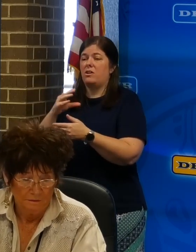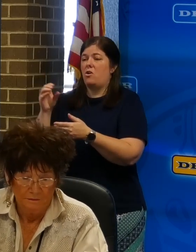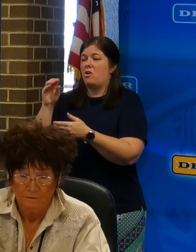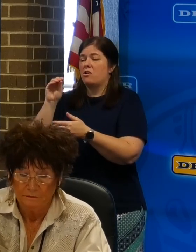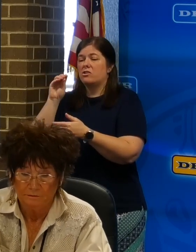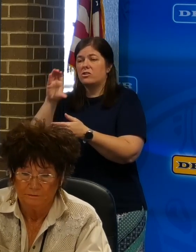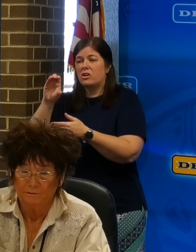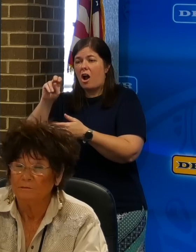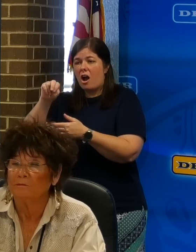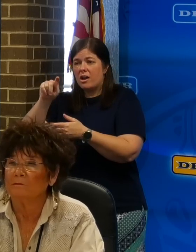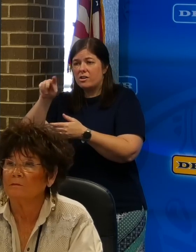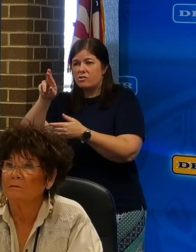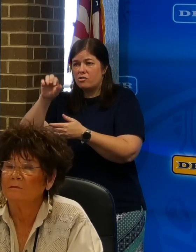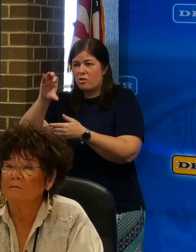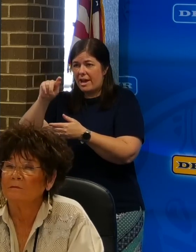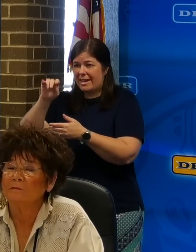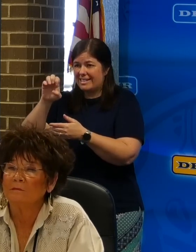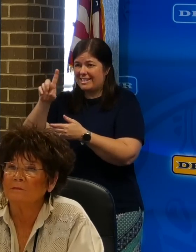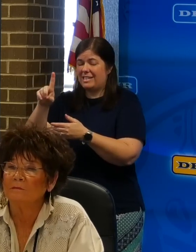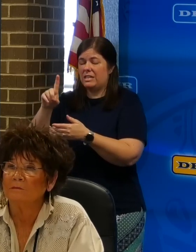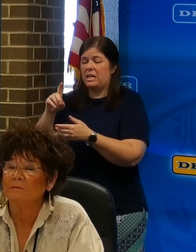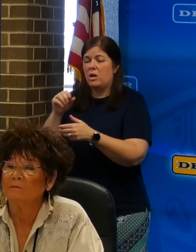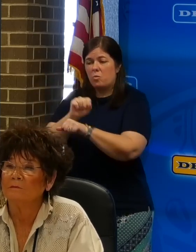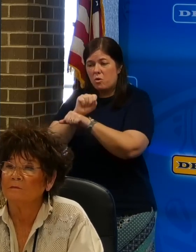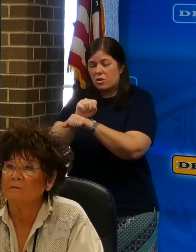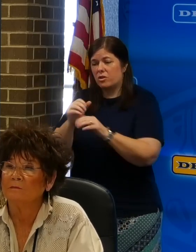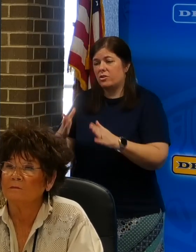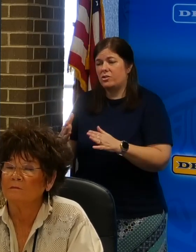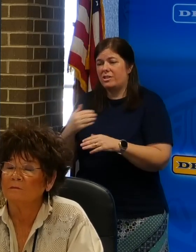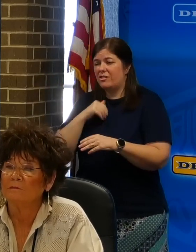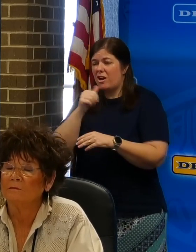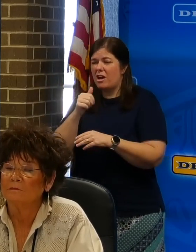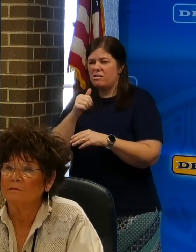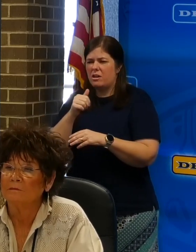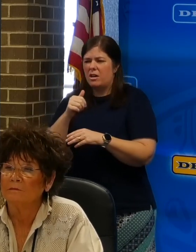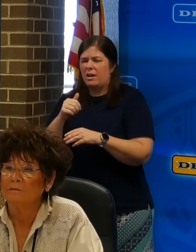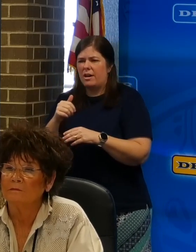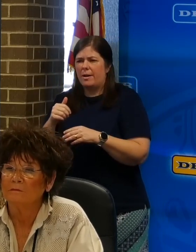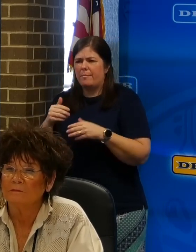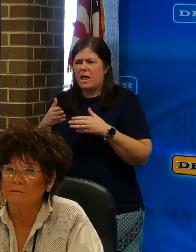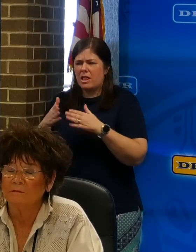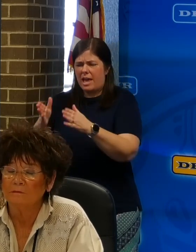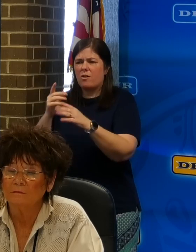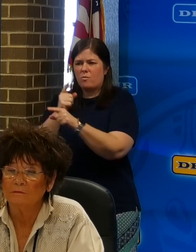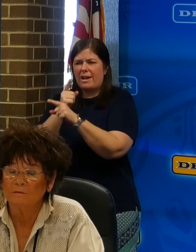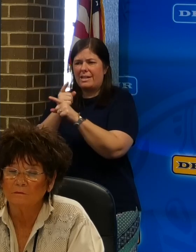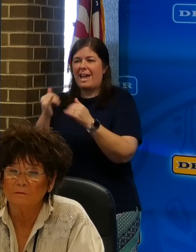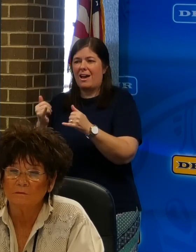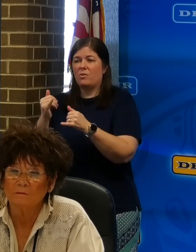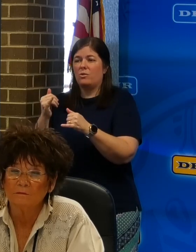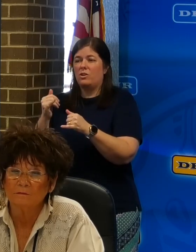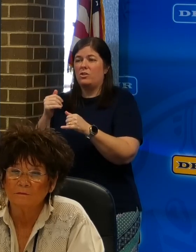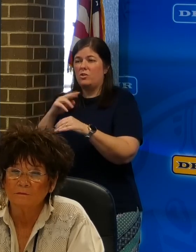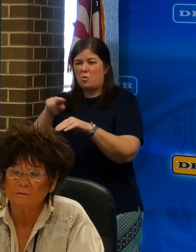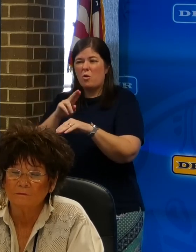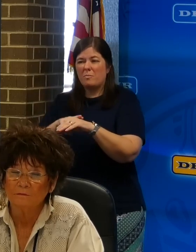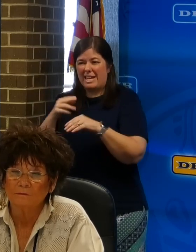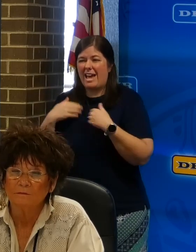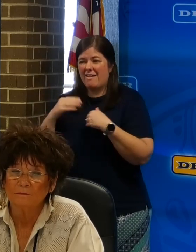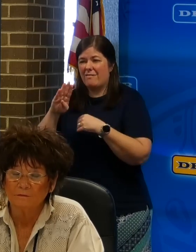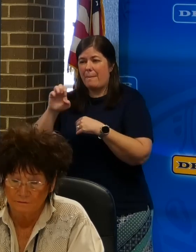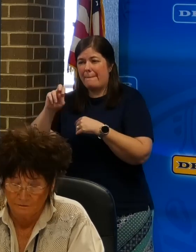employees. These groups do not currently contribute to the state to our trust fund, but we need to create a path on how they should apply for those